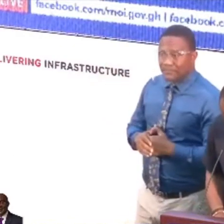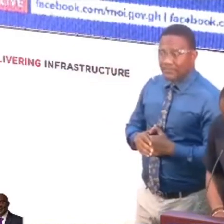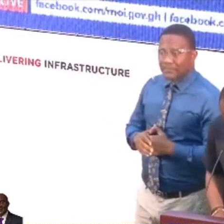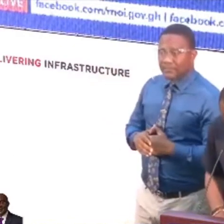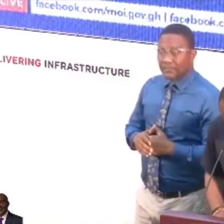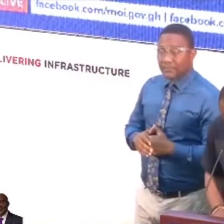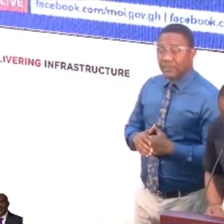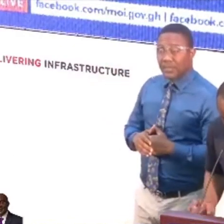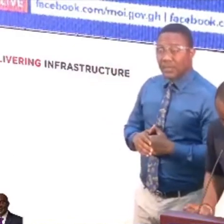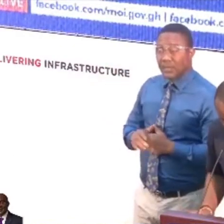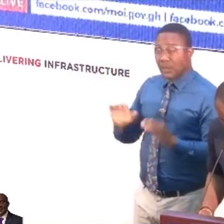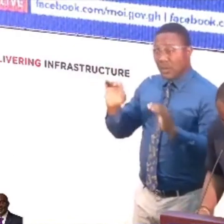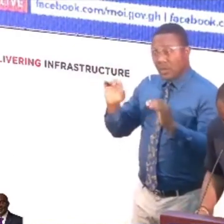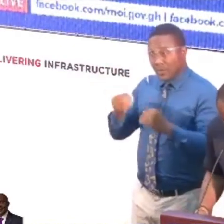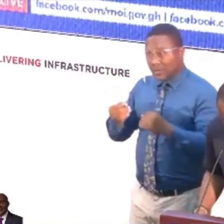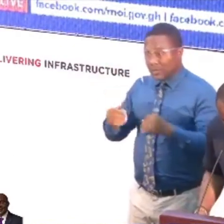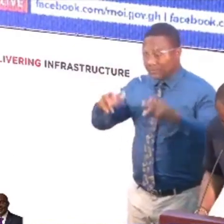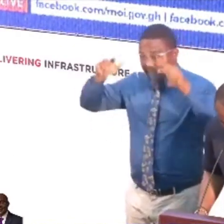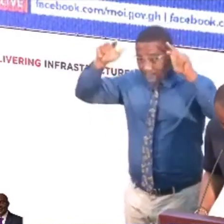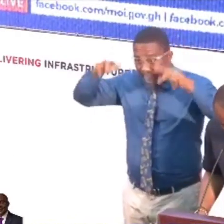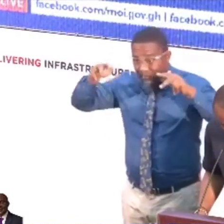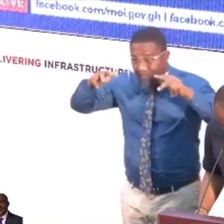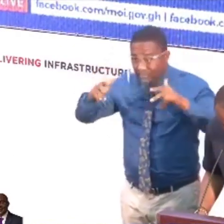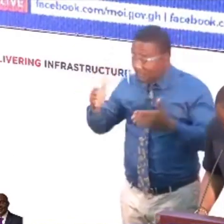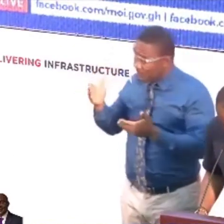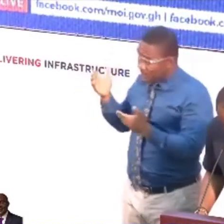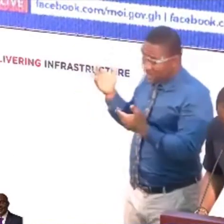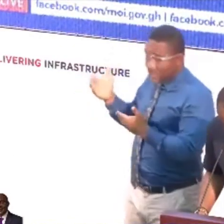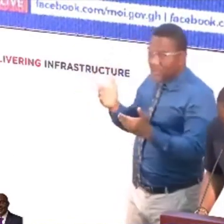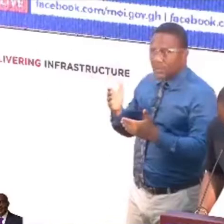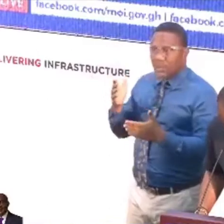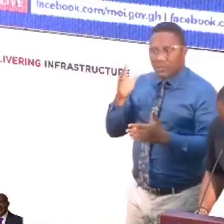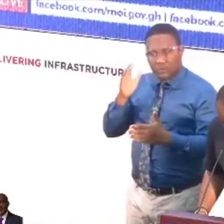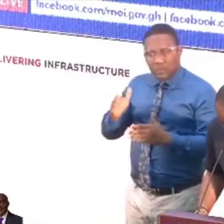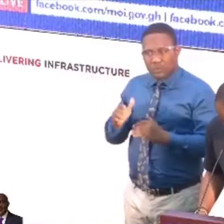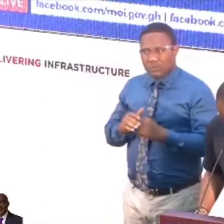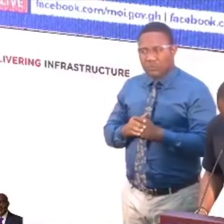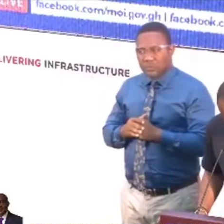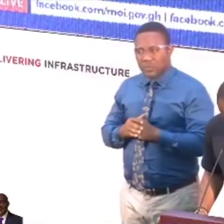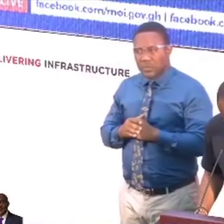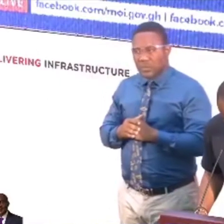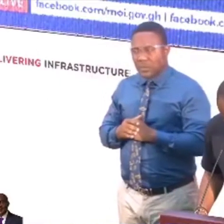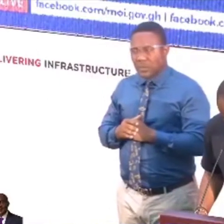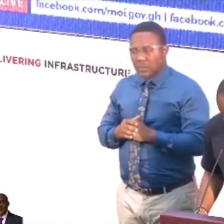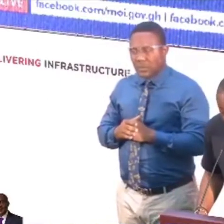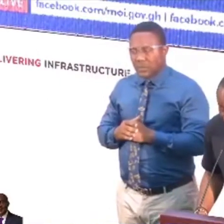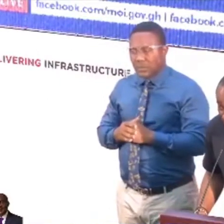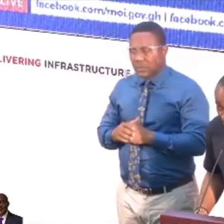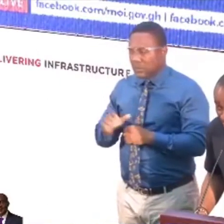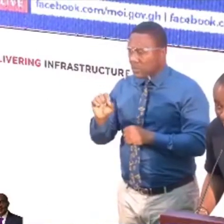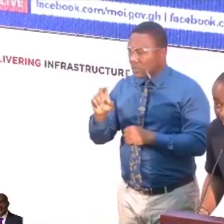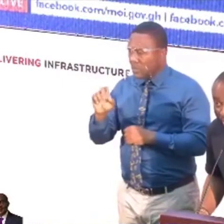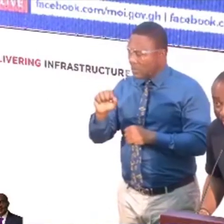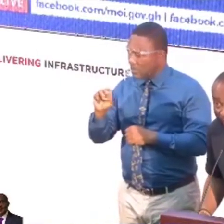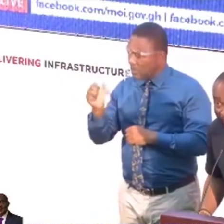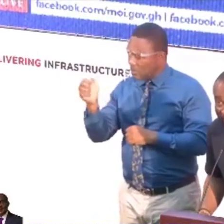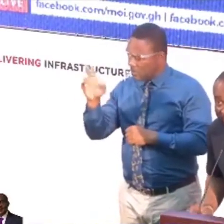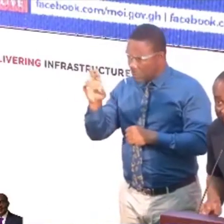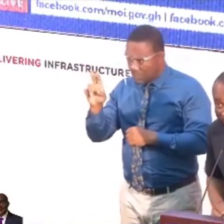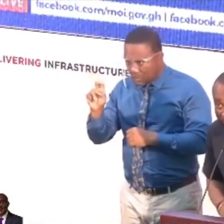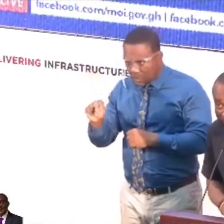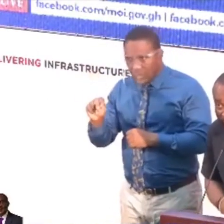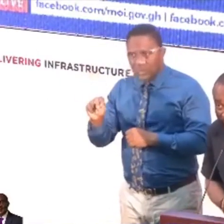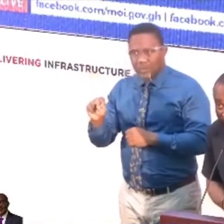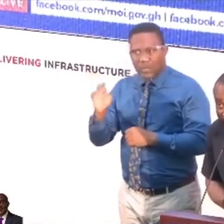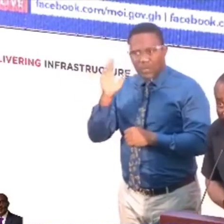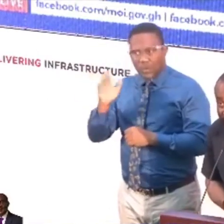chief imam, Alhaji Osman Kanini, to offer the